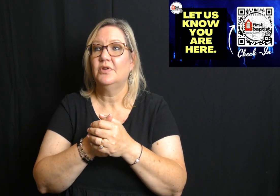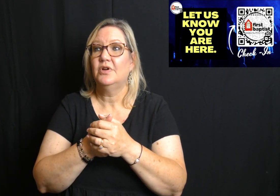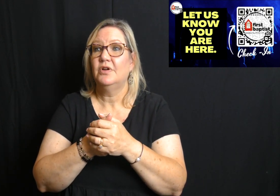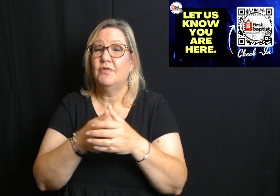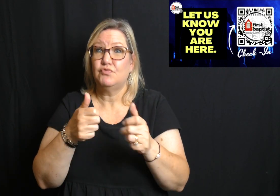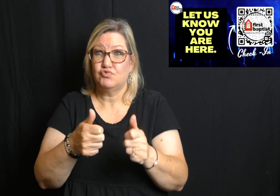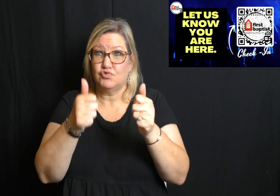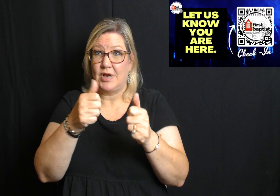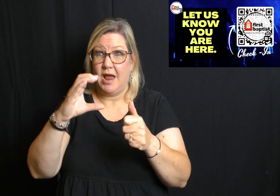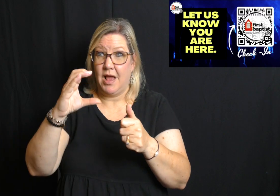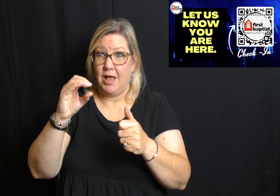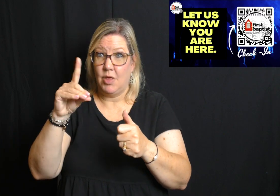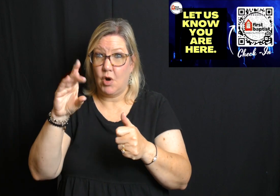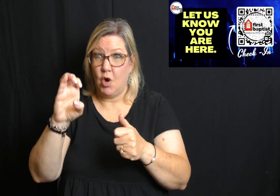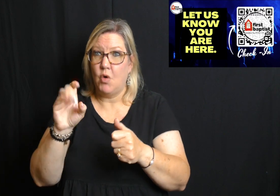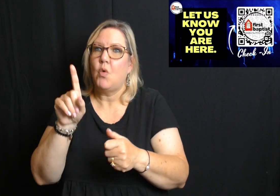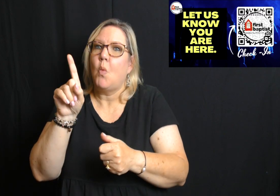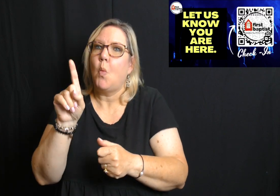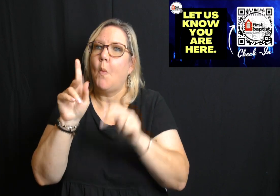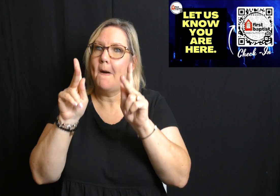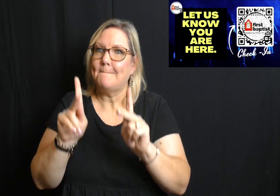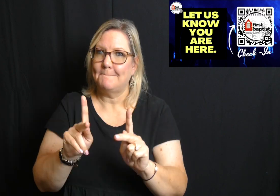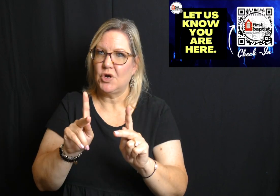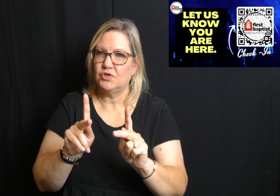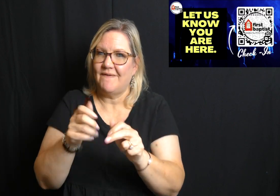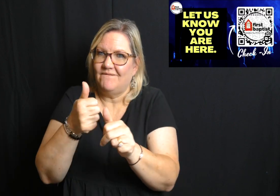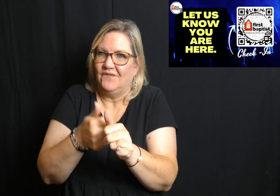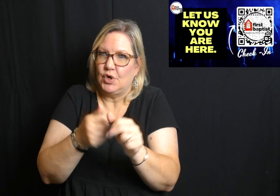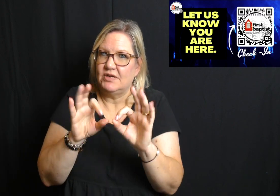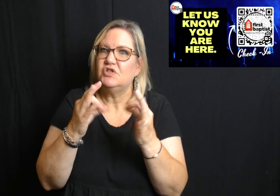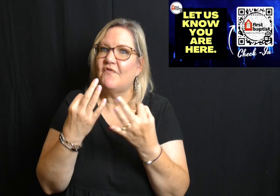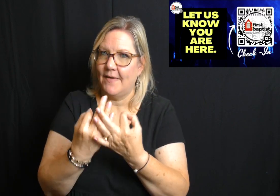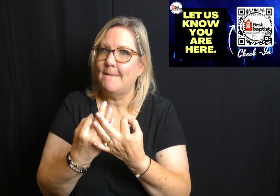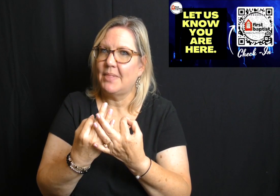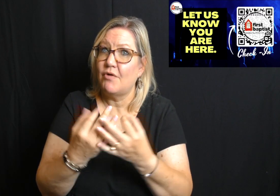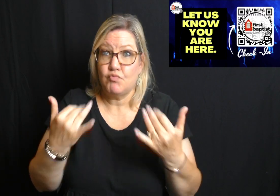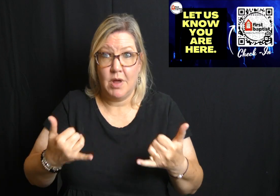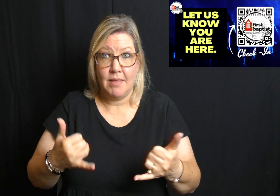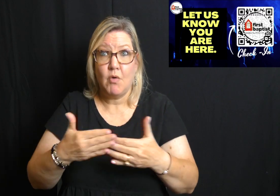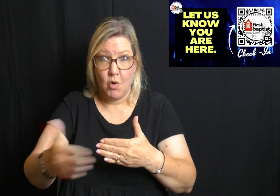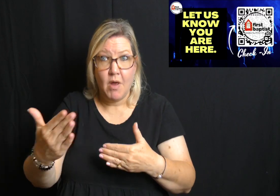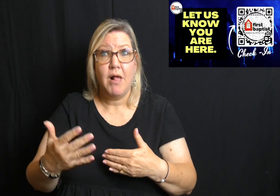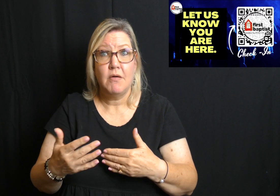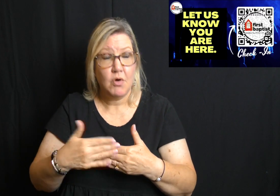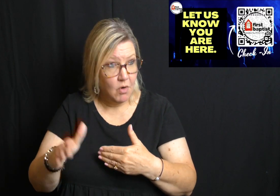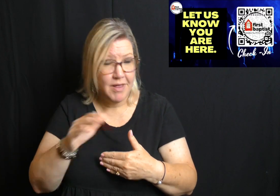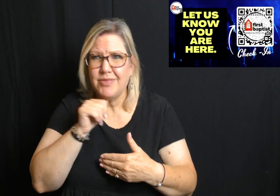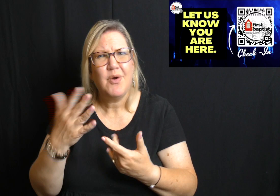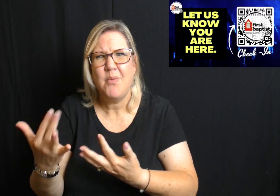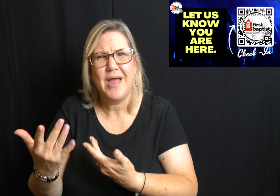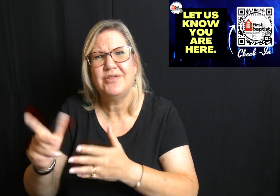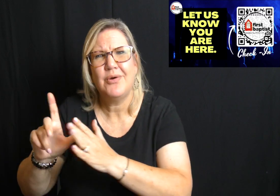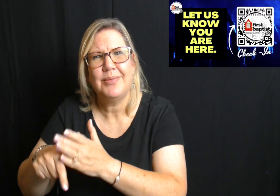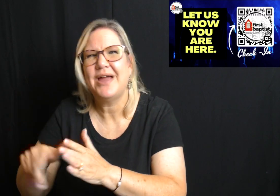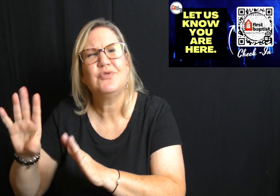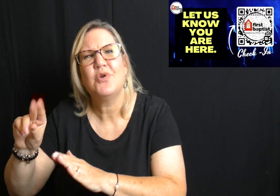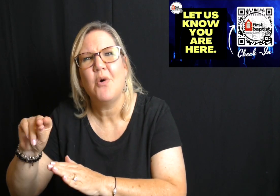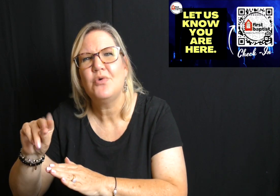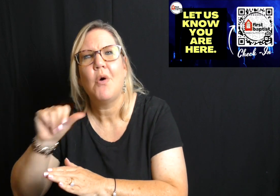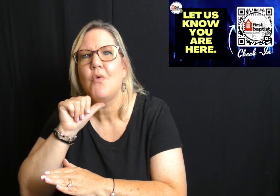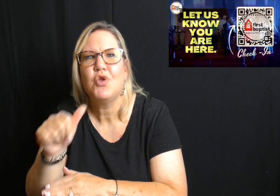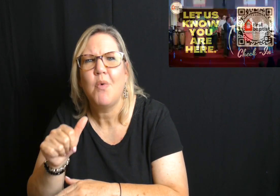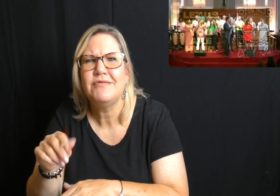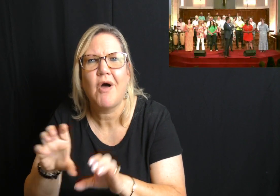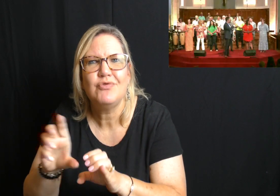code, one per family. Just go ahead, do it now. Don't wait, I'll do it later. You won't